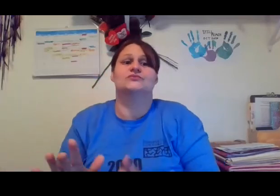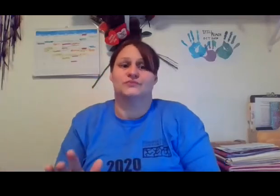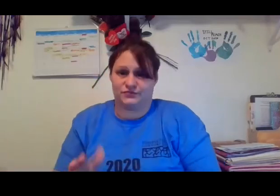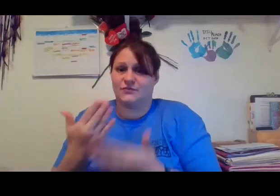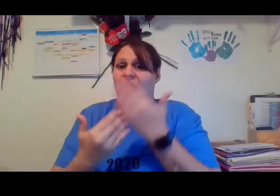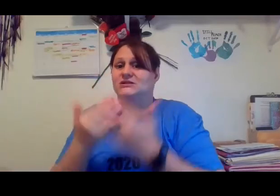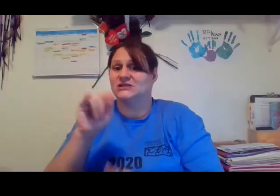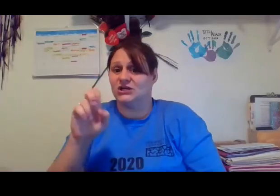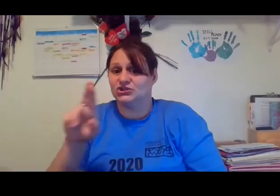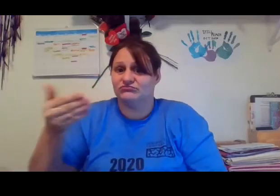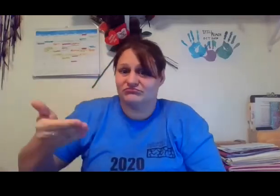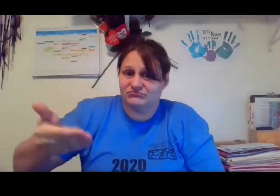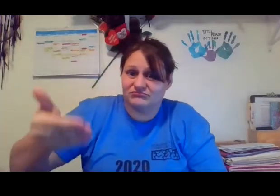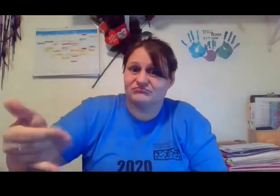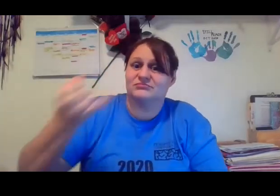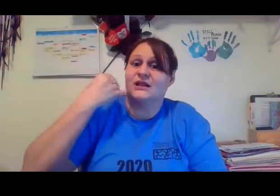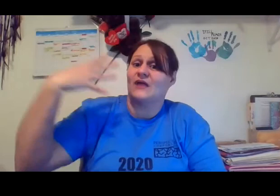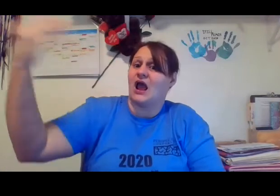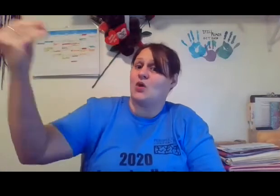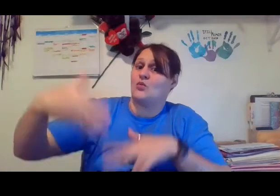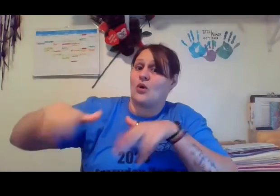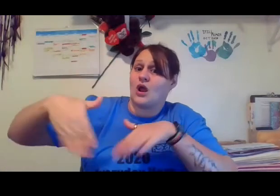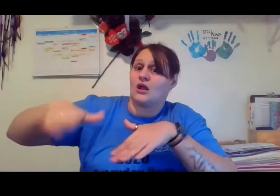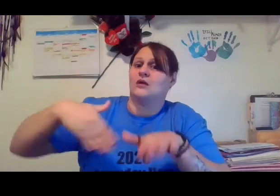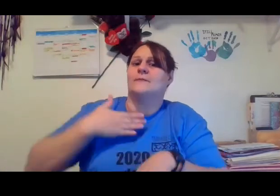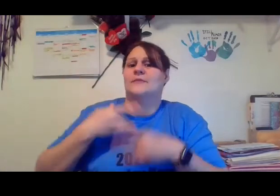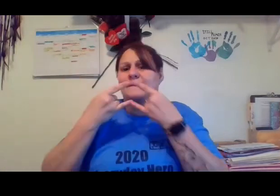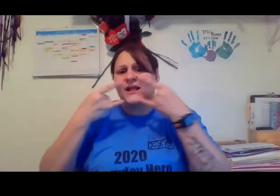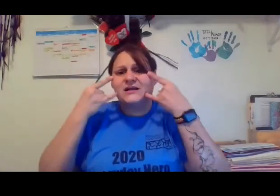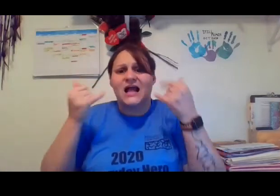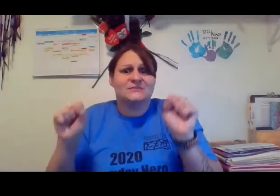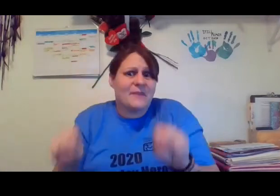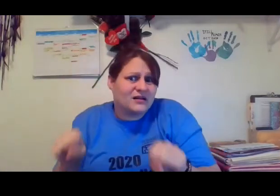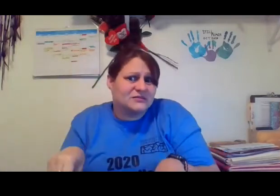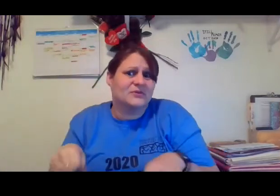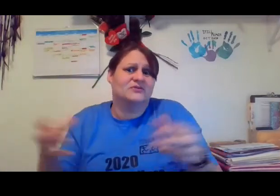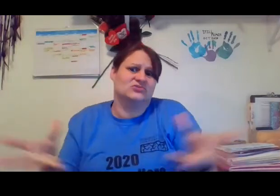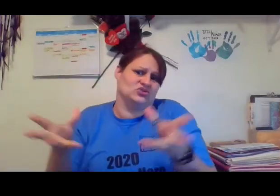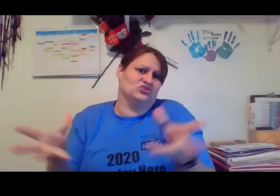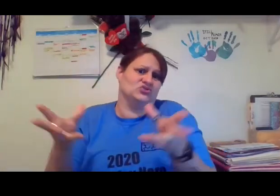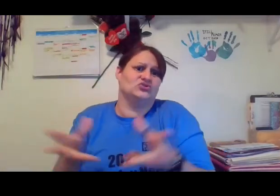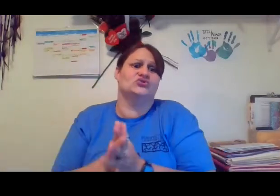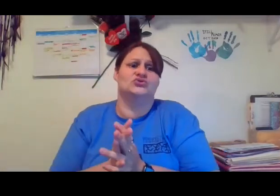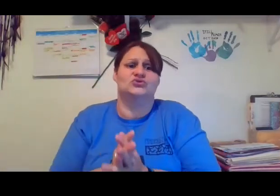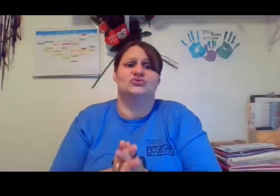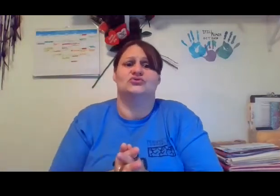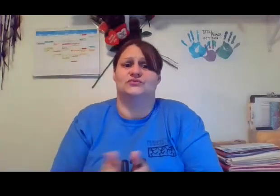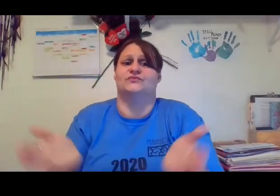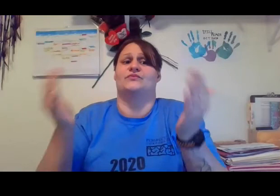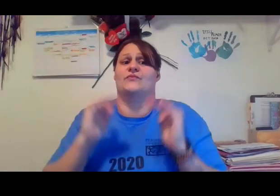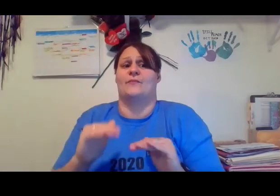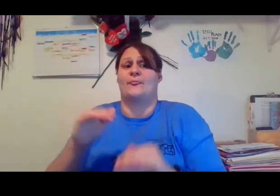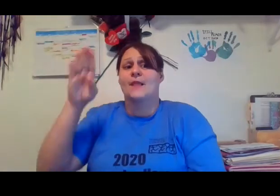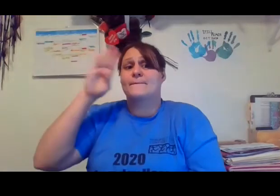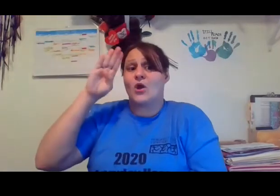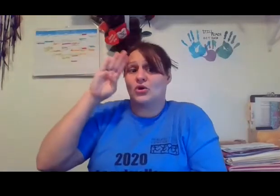face and his hands and his arms. Sanitize as much as possible. If he goes out for a walk, please encourage him to wear a mask